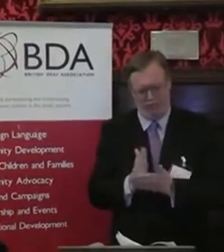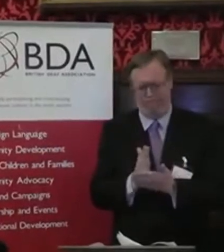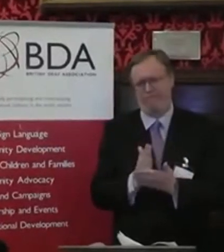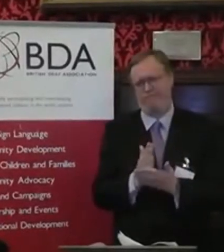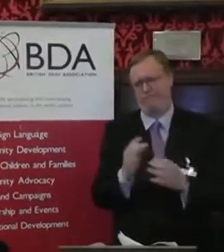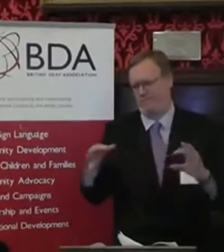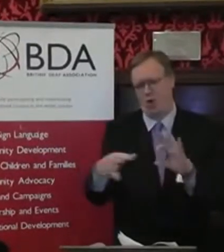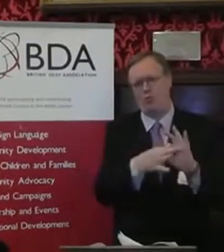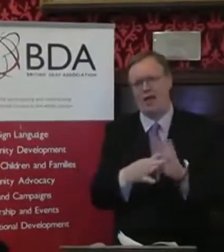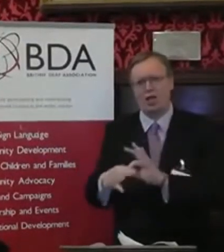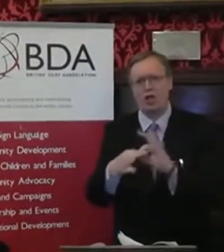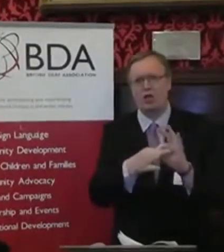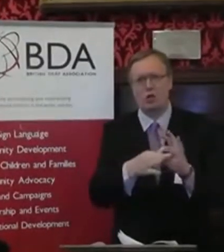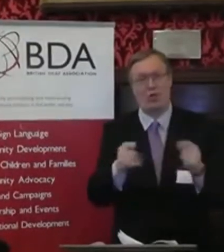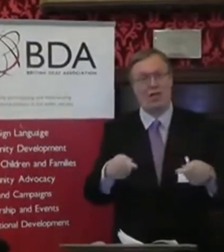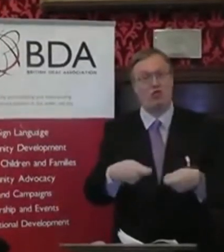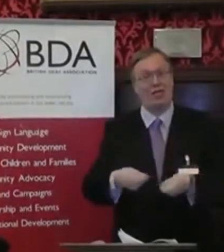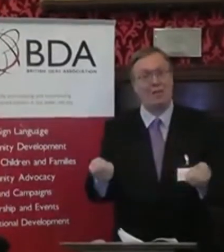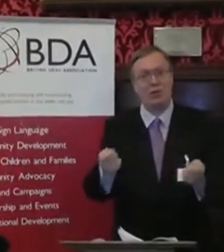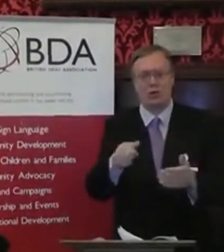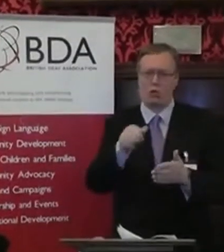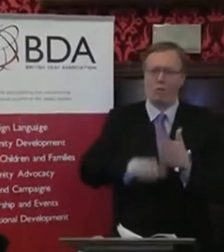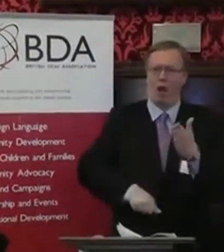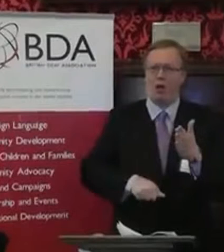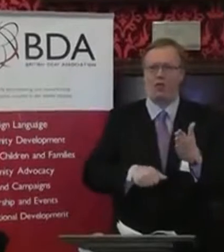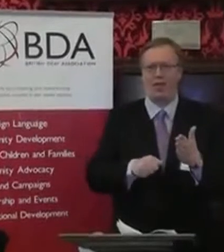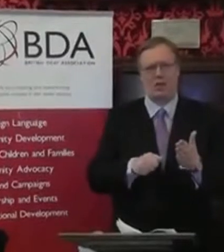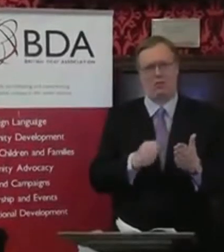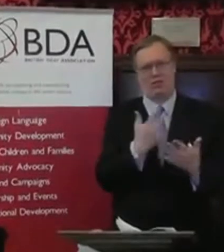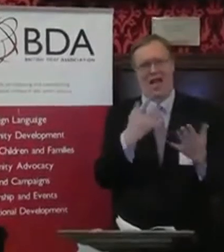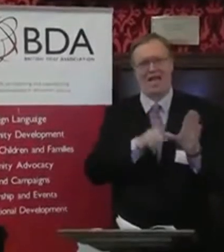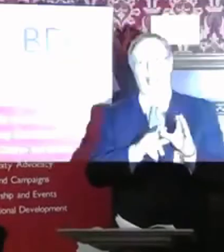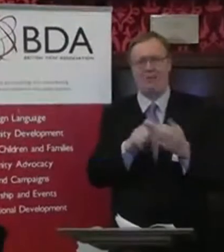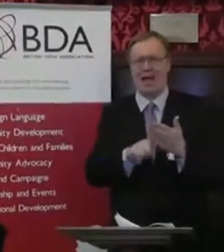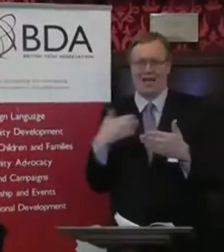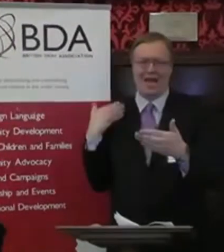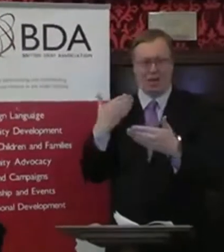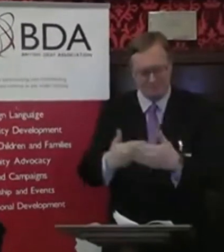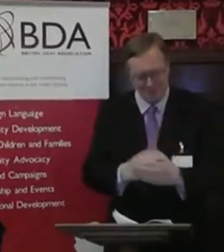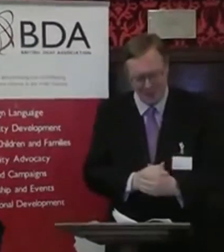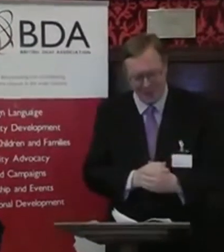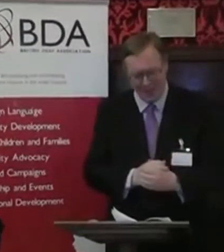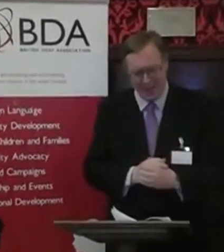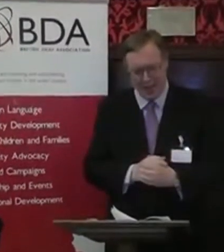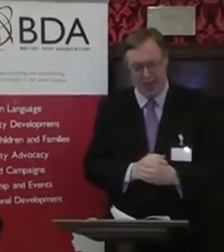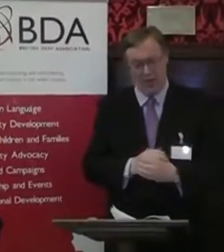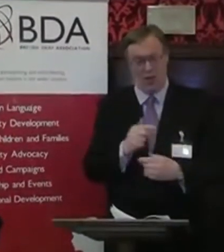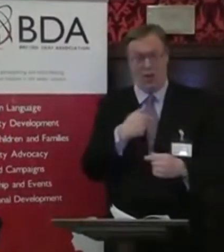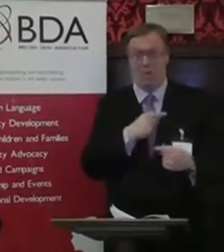gentlemen, the British Deaf Association, the Royal Association for Deaf People and